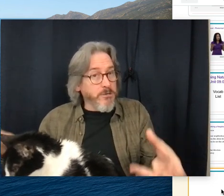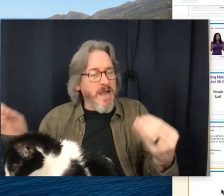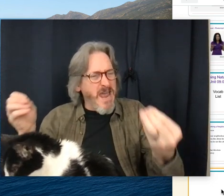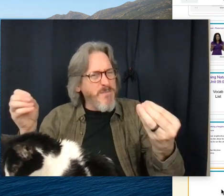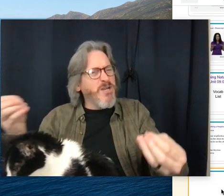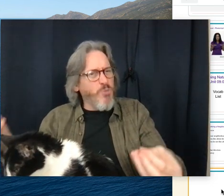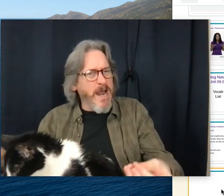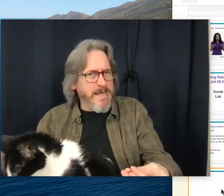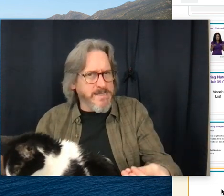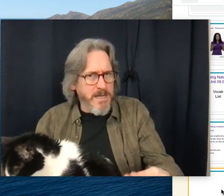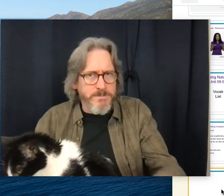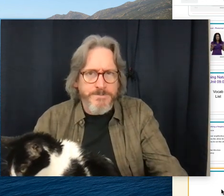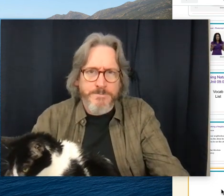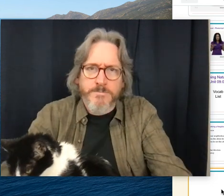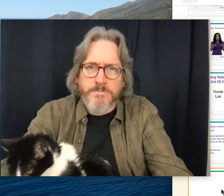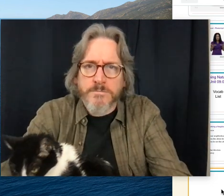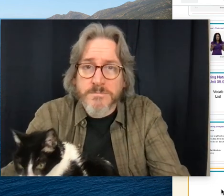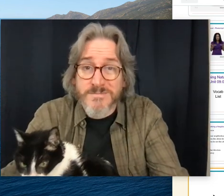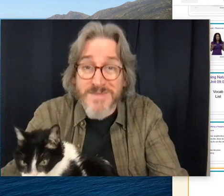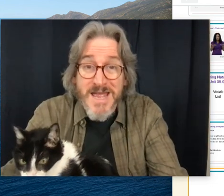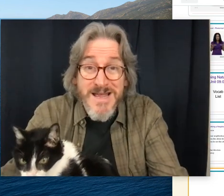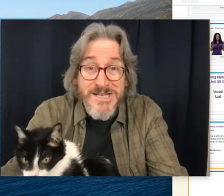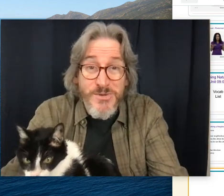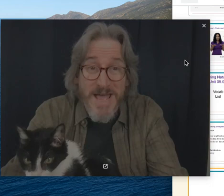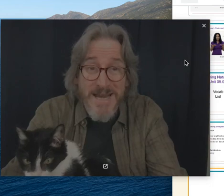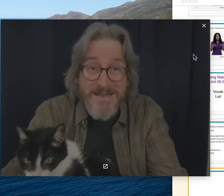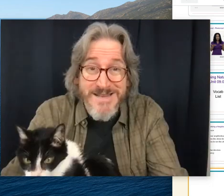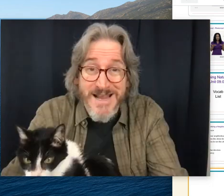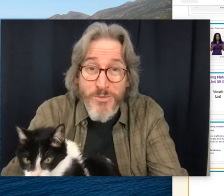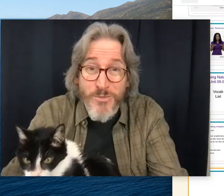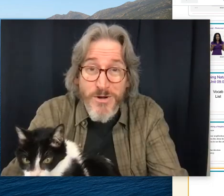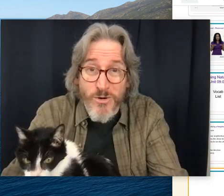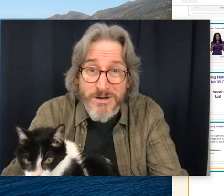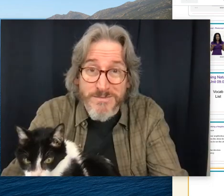much more clear and much more ASL. So that is 9.4.